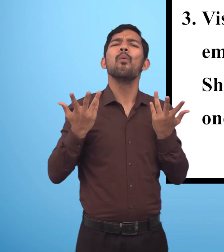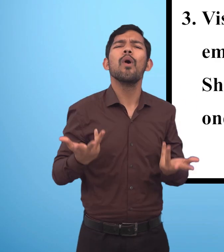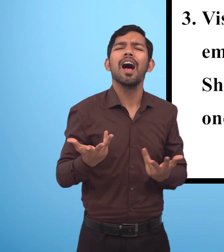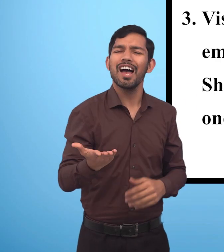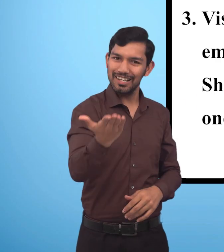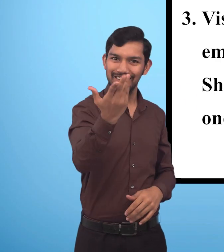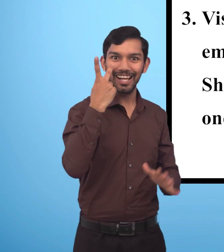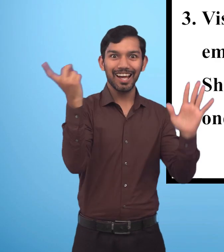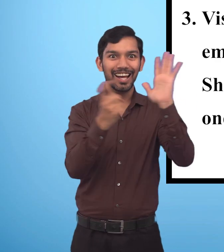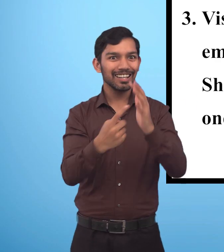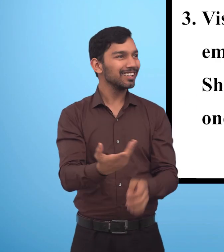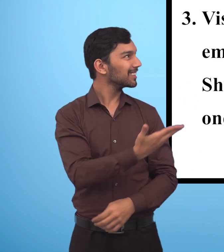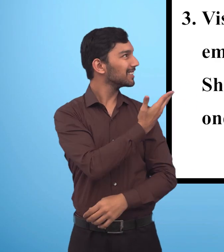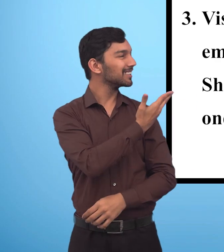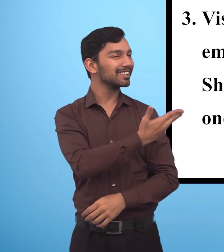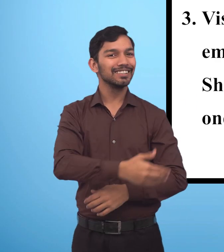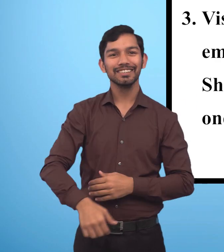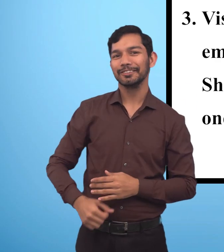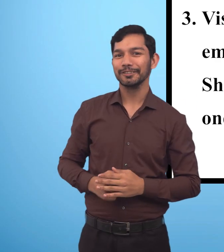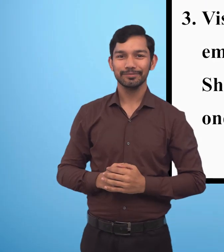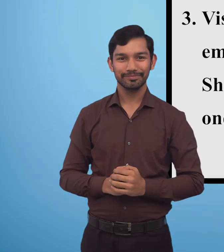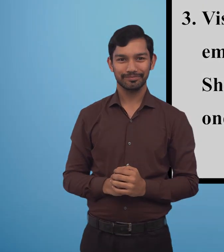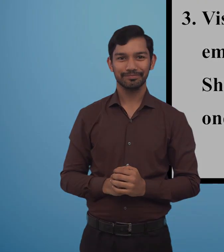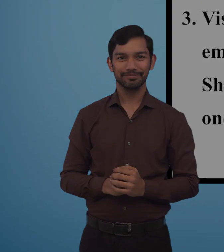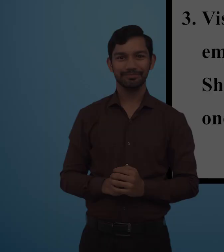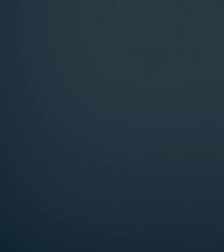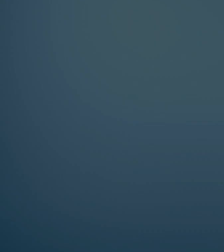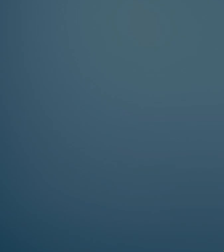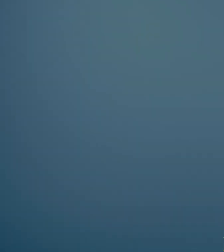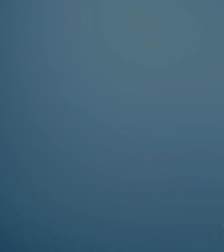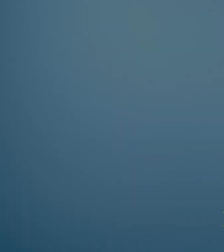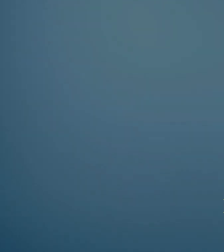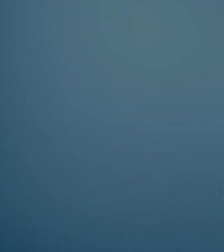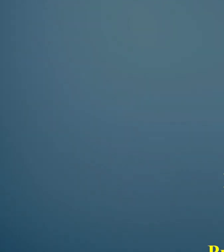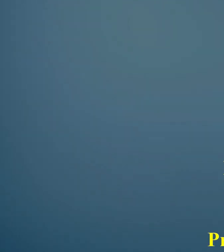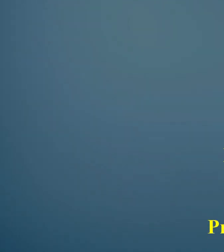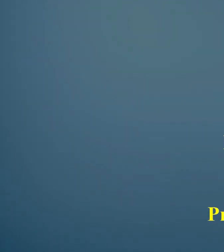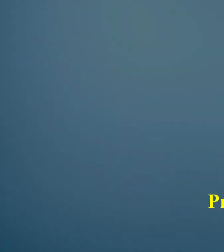the most and why.